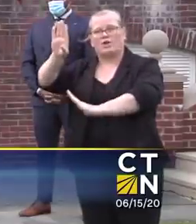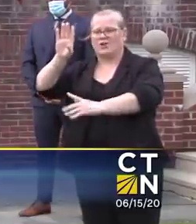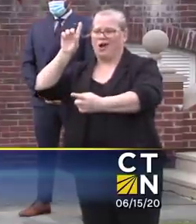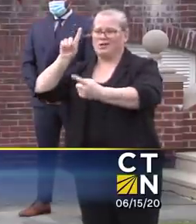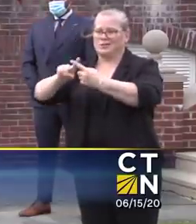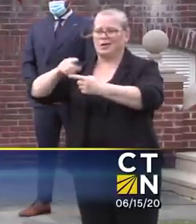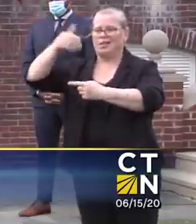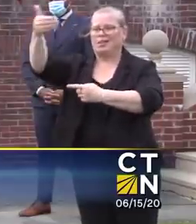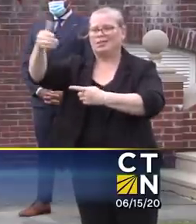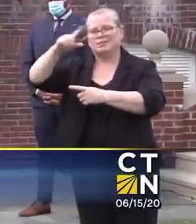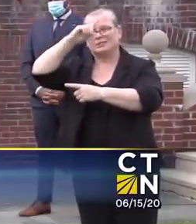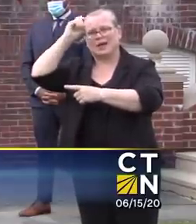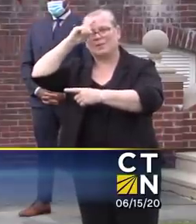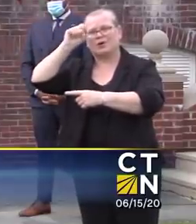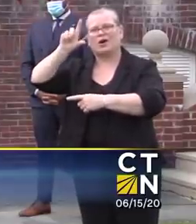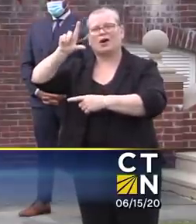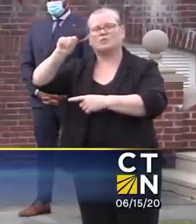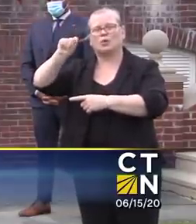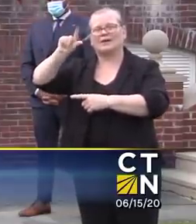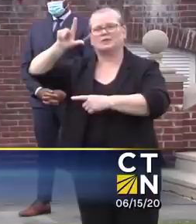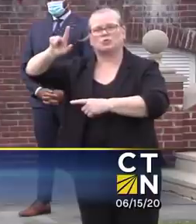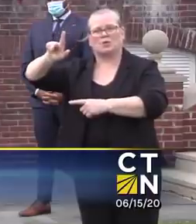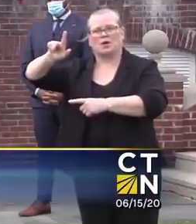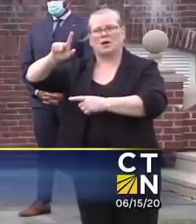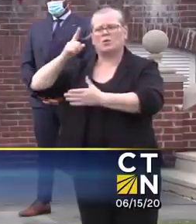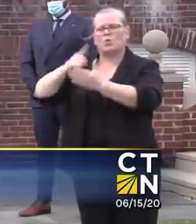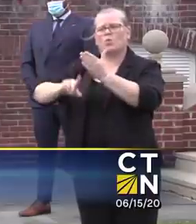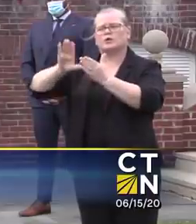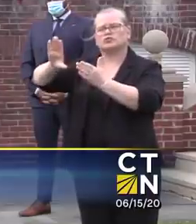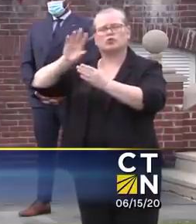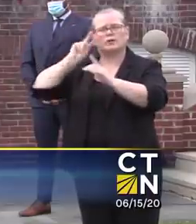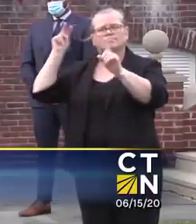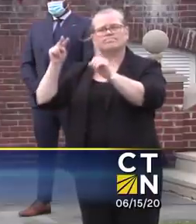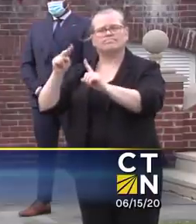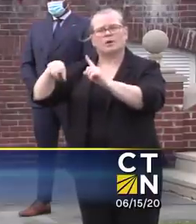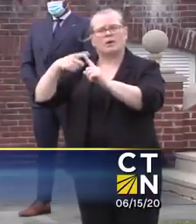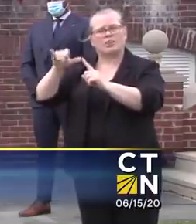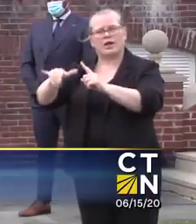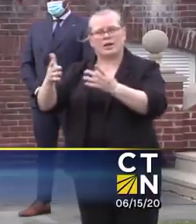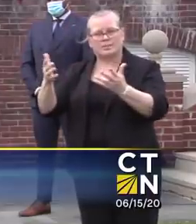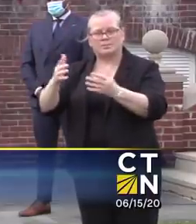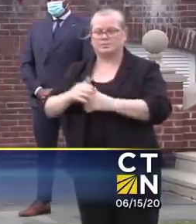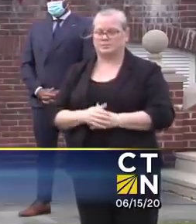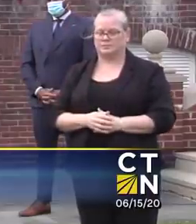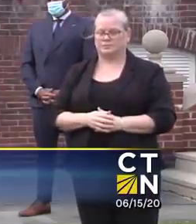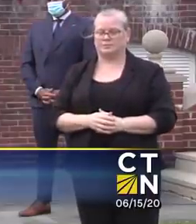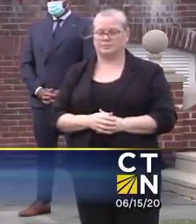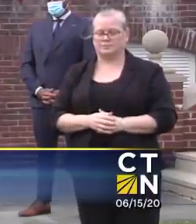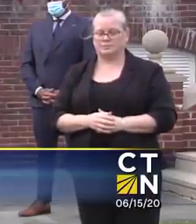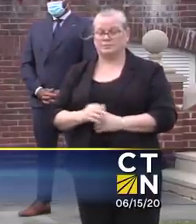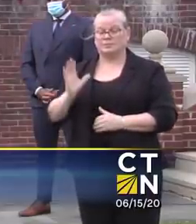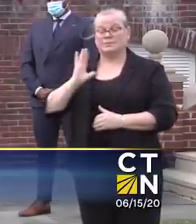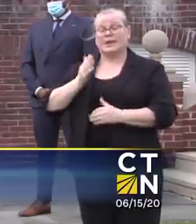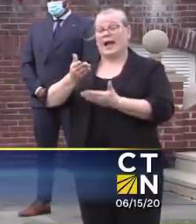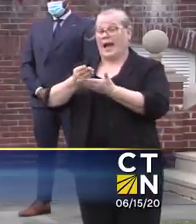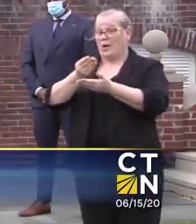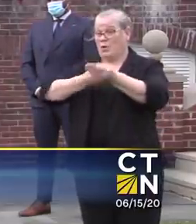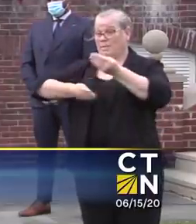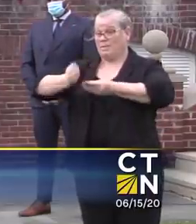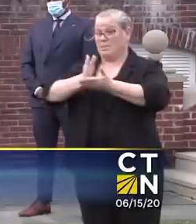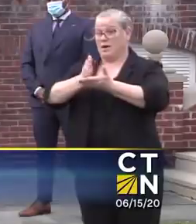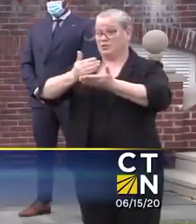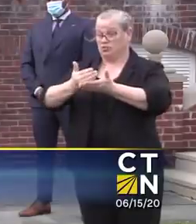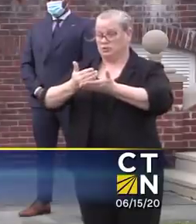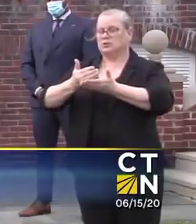Our budget assumes that we're going to get our economy moving again by the end of this year. And that's why it's so important that I slowly